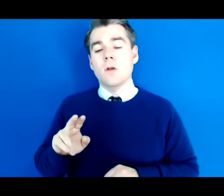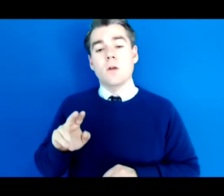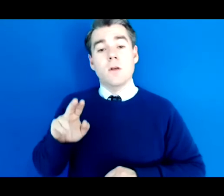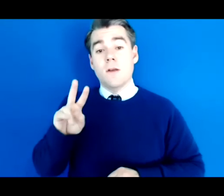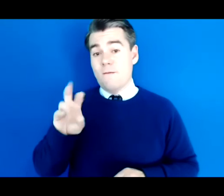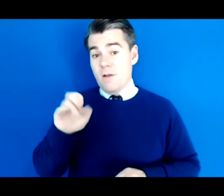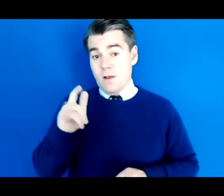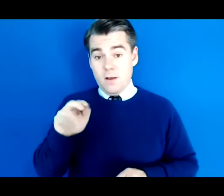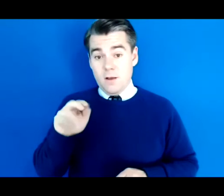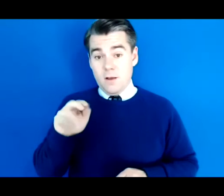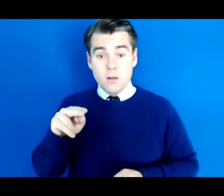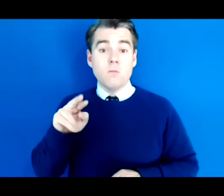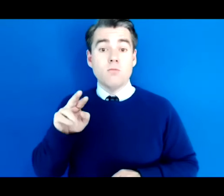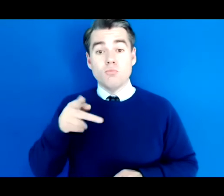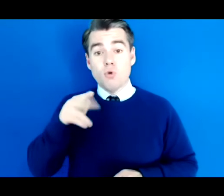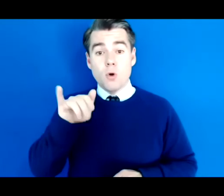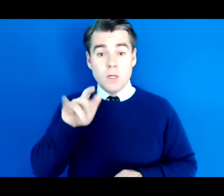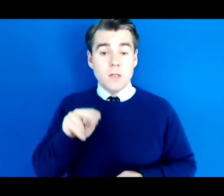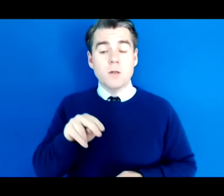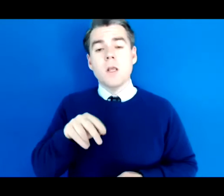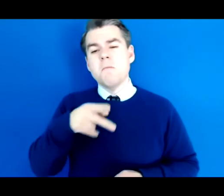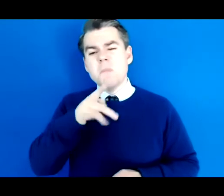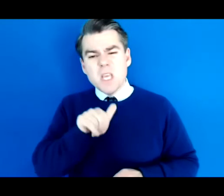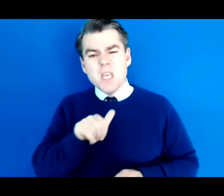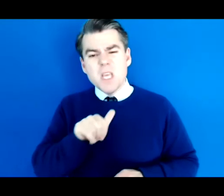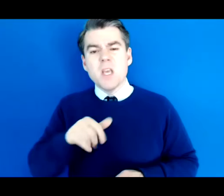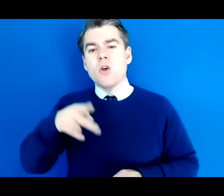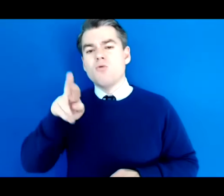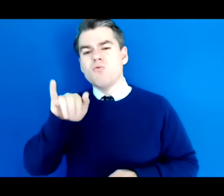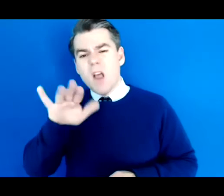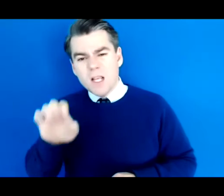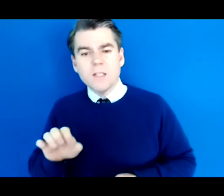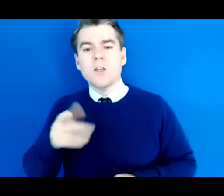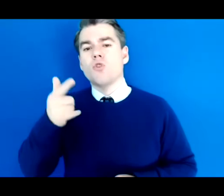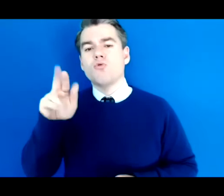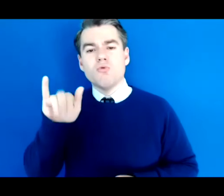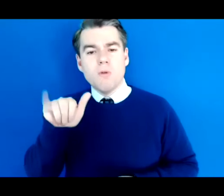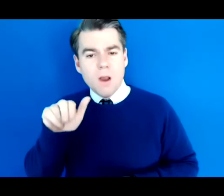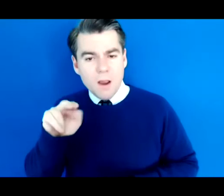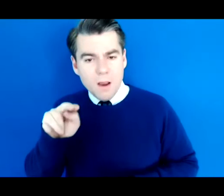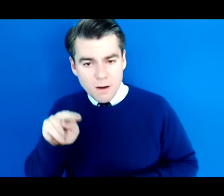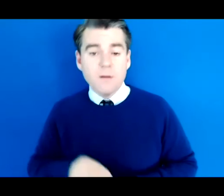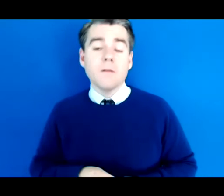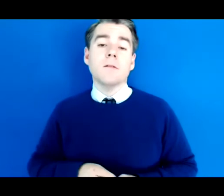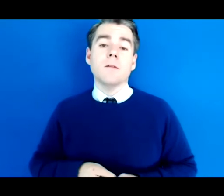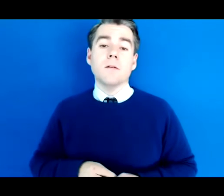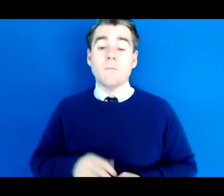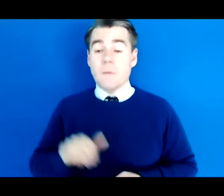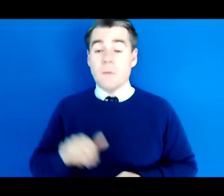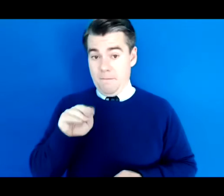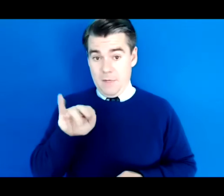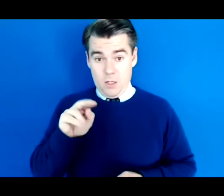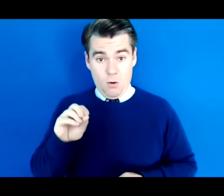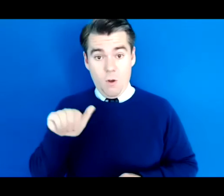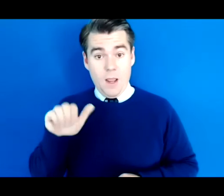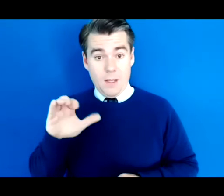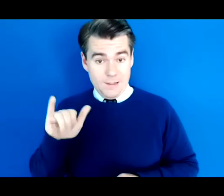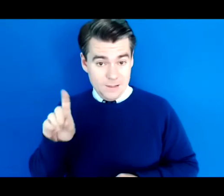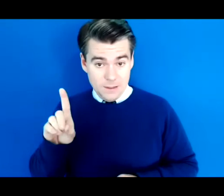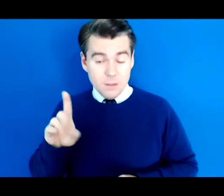and ancient grains. It contains all 9 essential amino acids plus digestive enzymes.